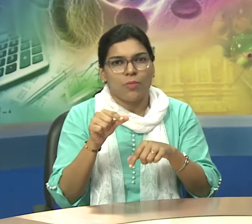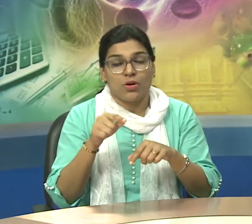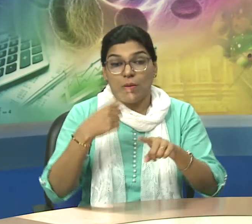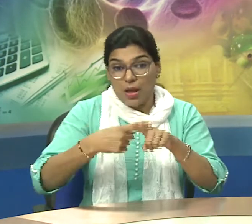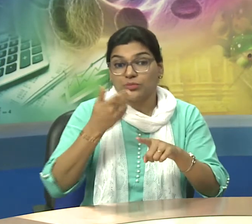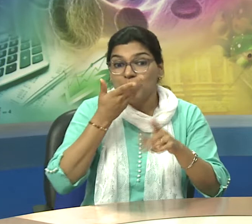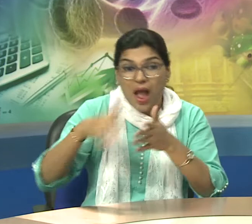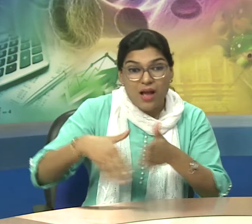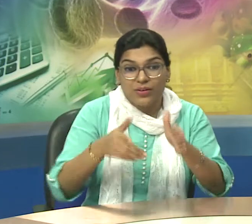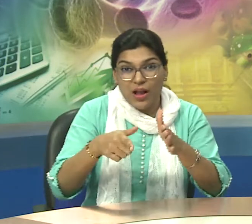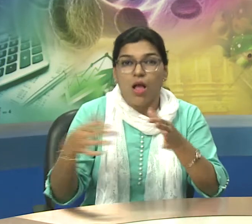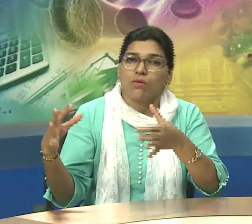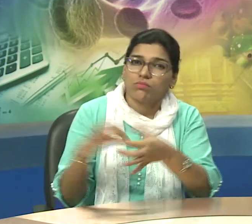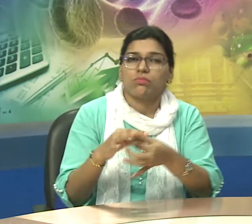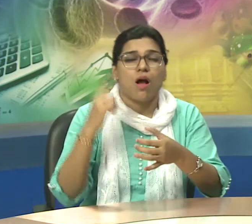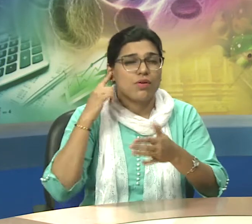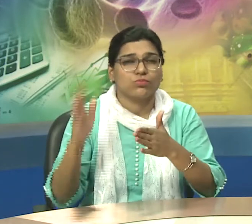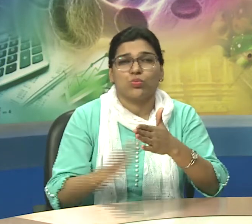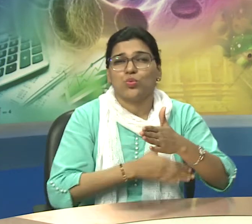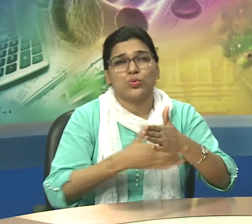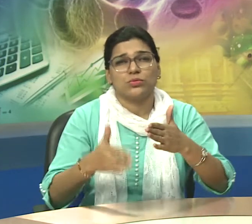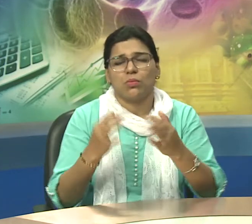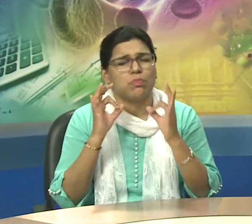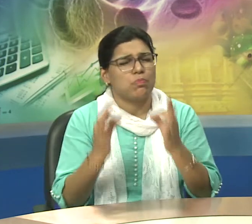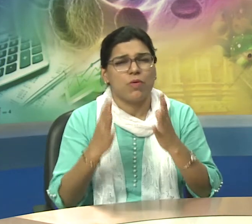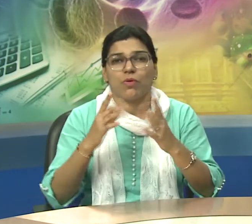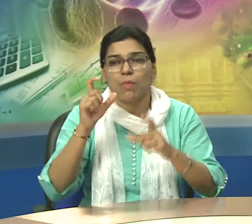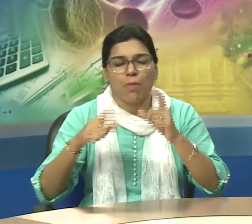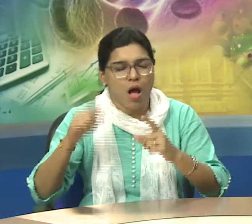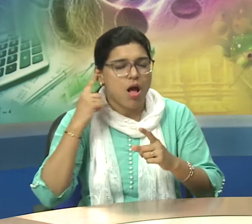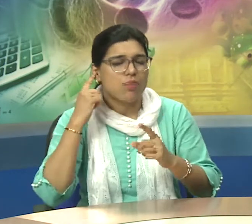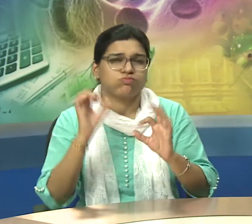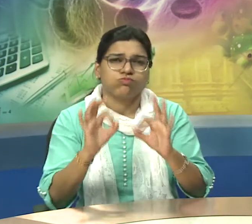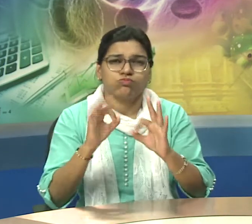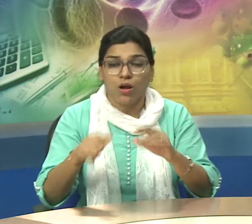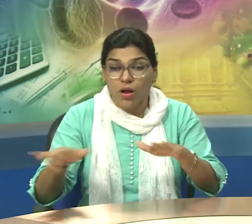The flowing waters of the river Ganga